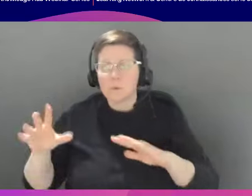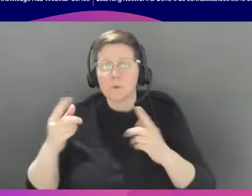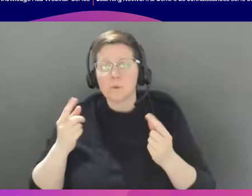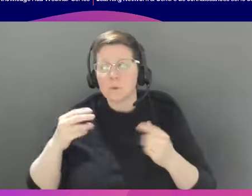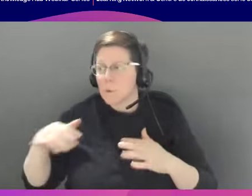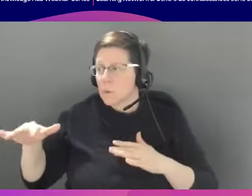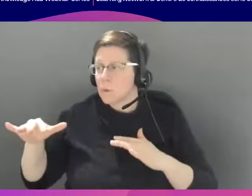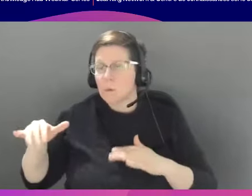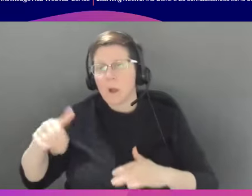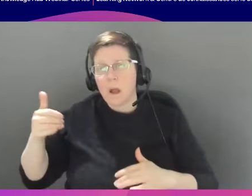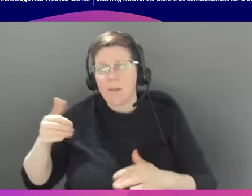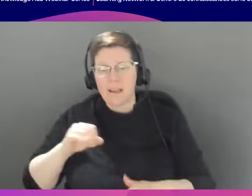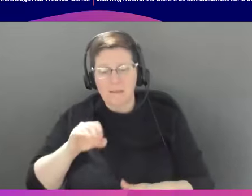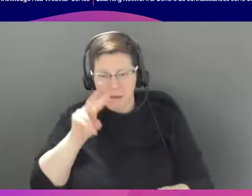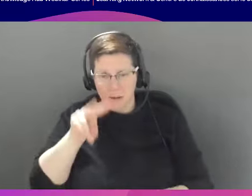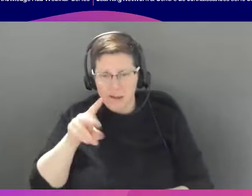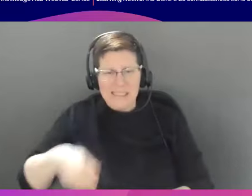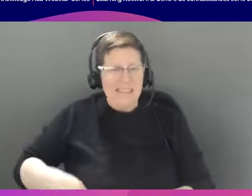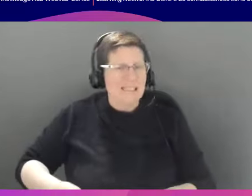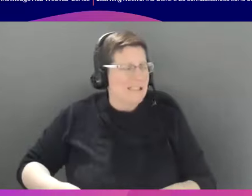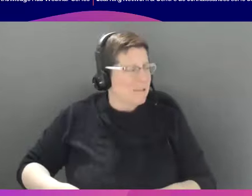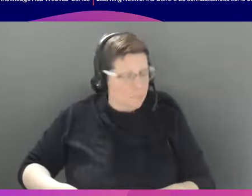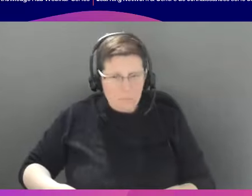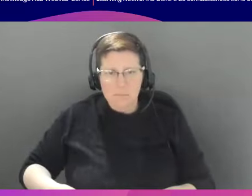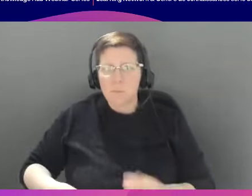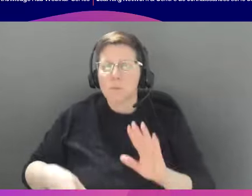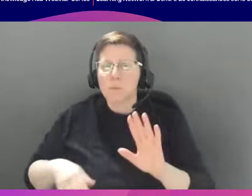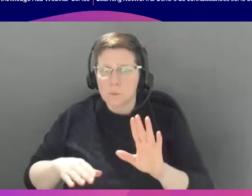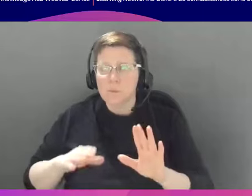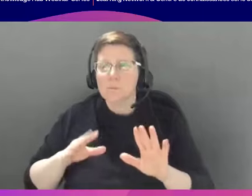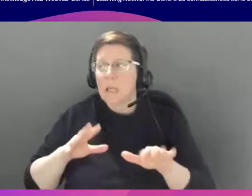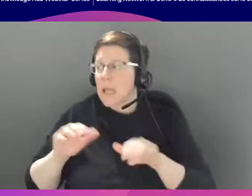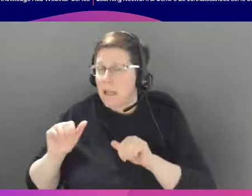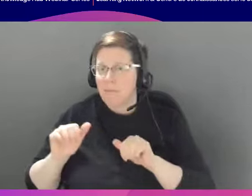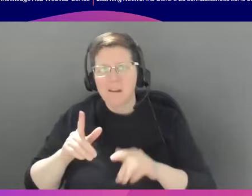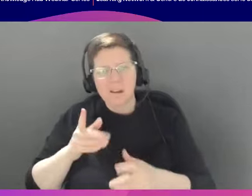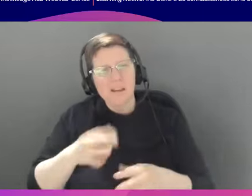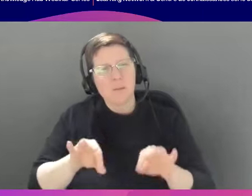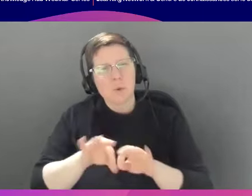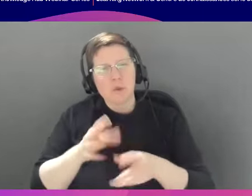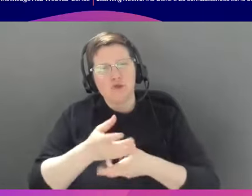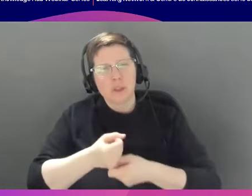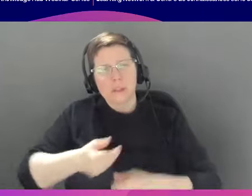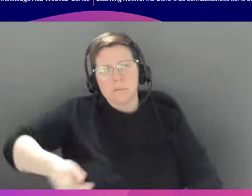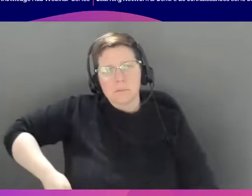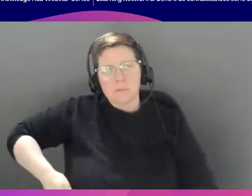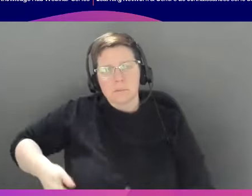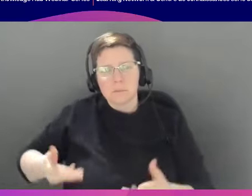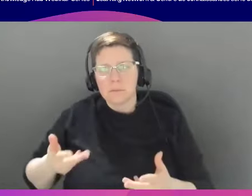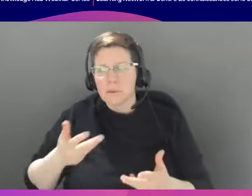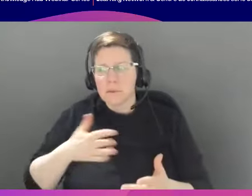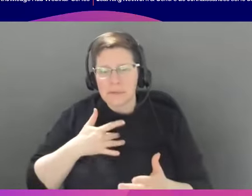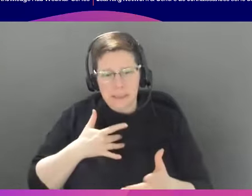you feel like you have a gut reaction that something might not go well. And so it's really trusting your gut with that, finding community, making sure you